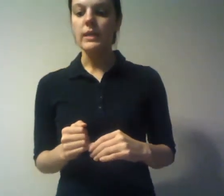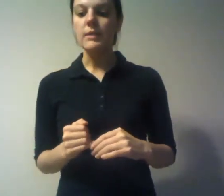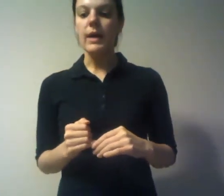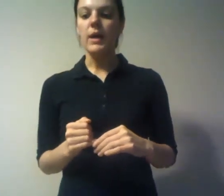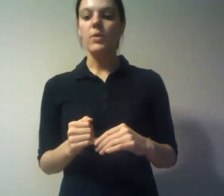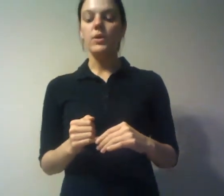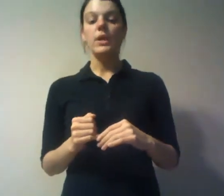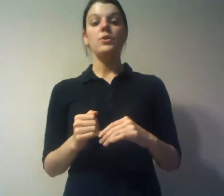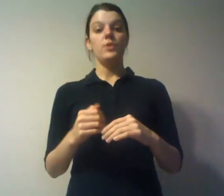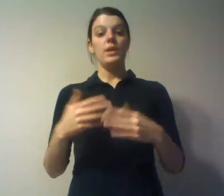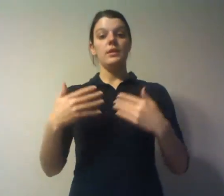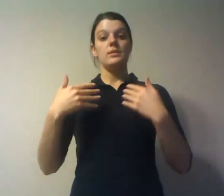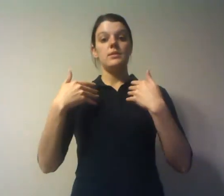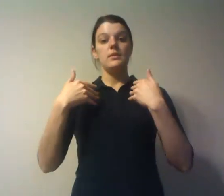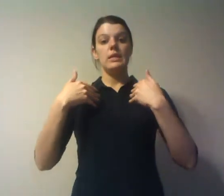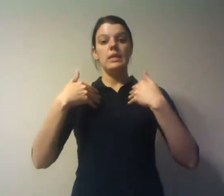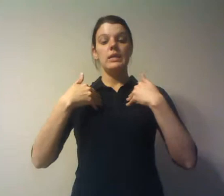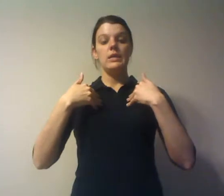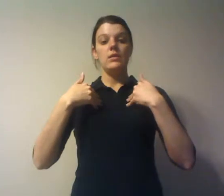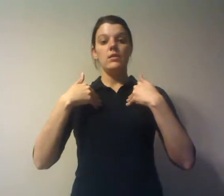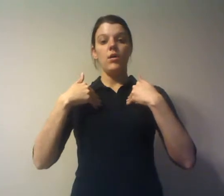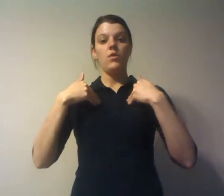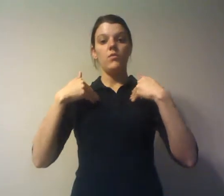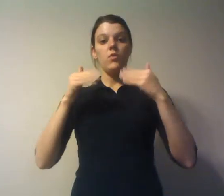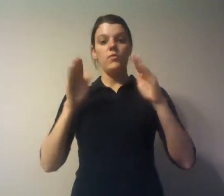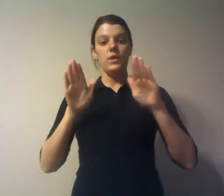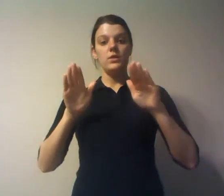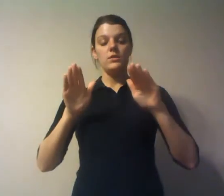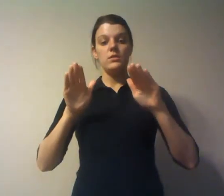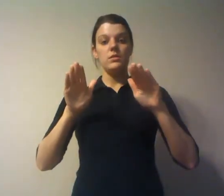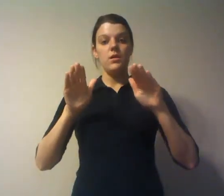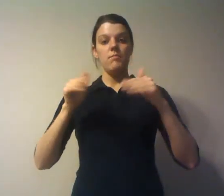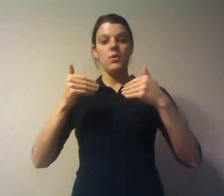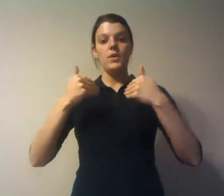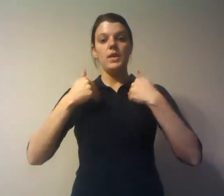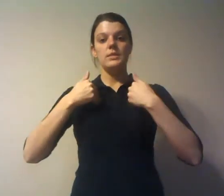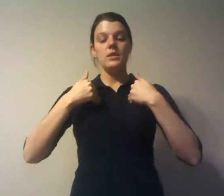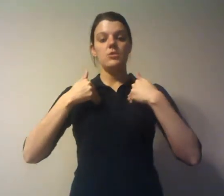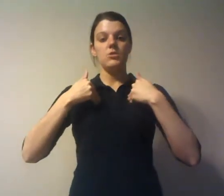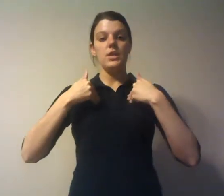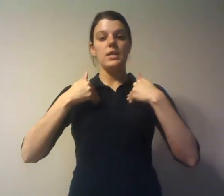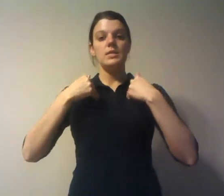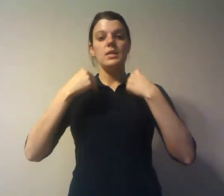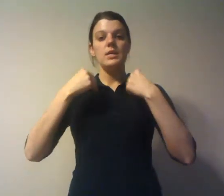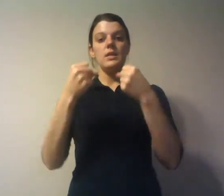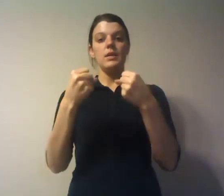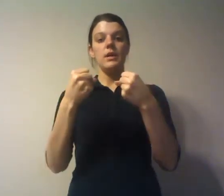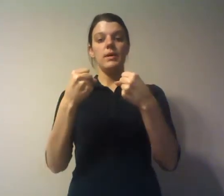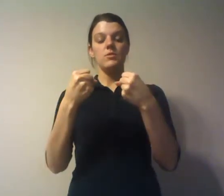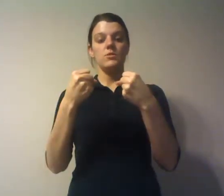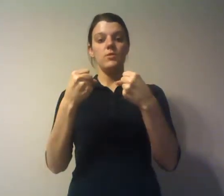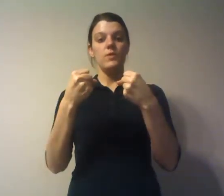Healing power in your hands. All 4 fingers of both hands touch your chest and then come out to a